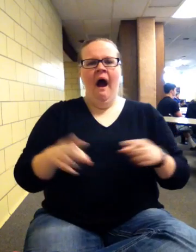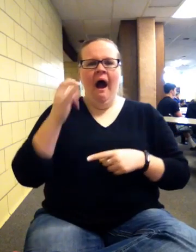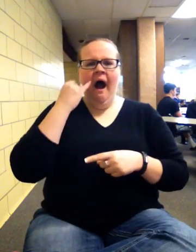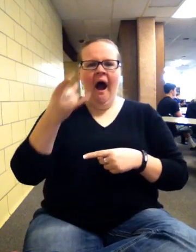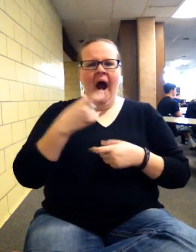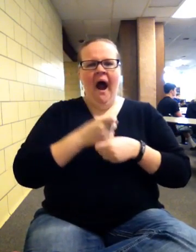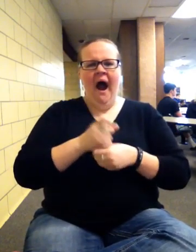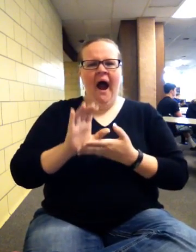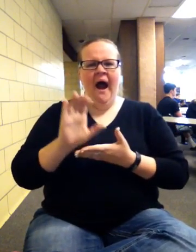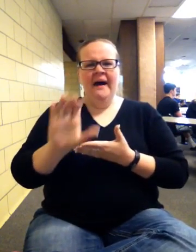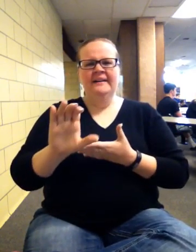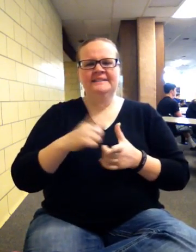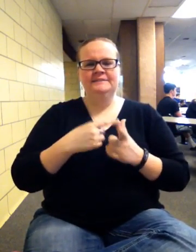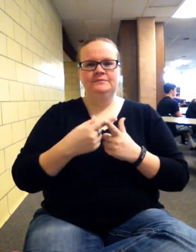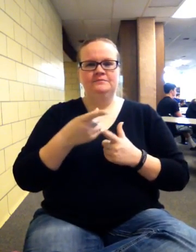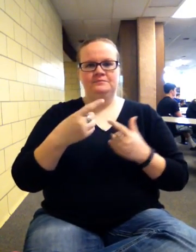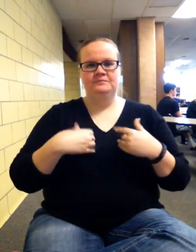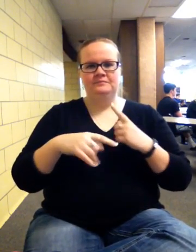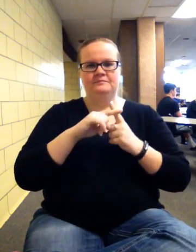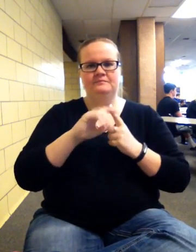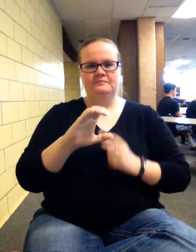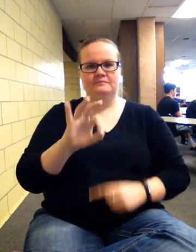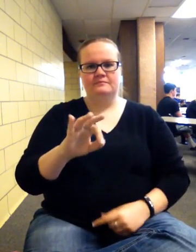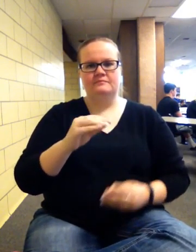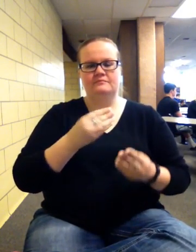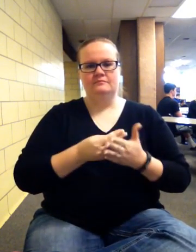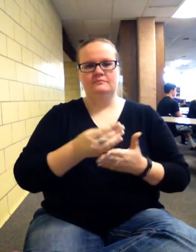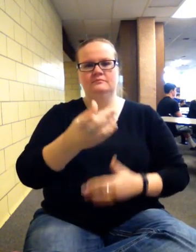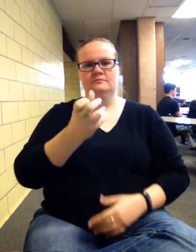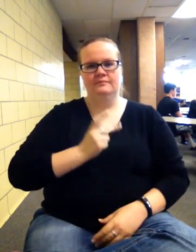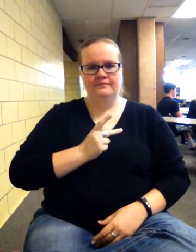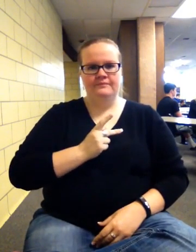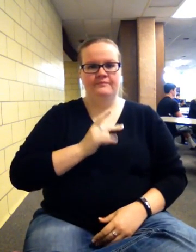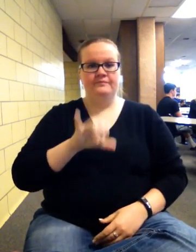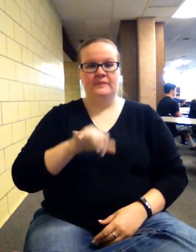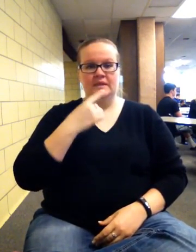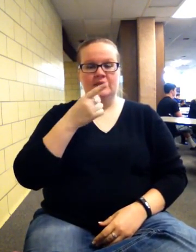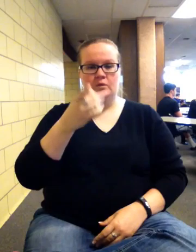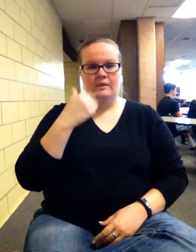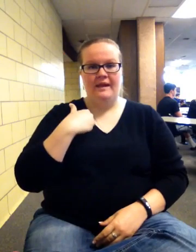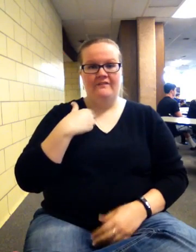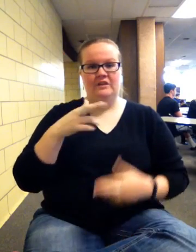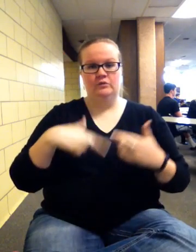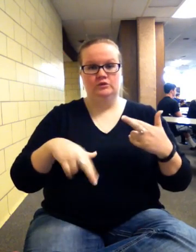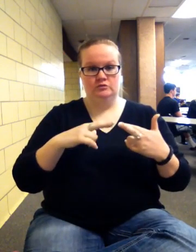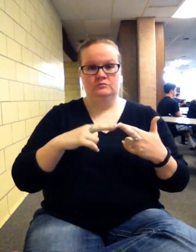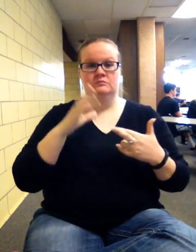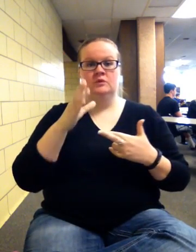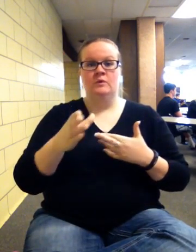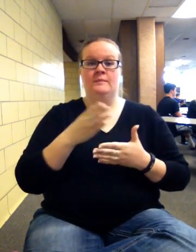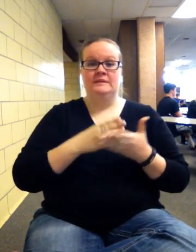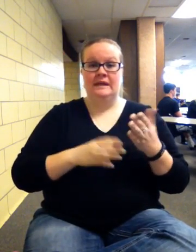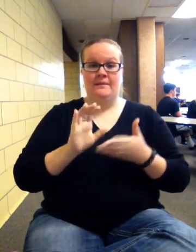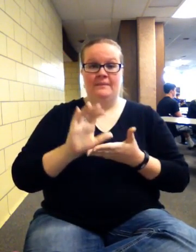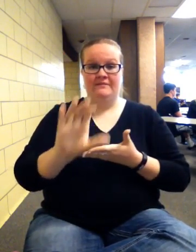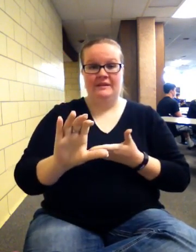investment and then you get positive cash flows or money coming back. So that's insinuating you'll have a return. And there's going to be some investments that a company has to